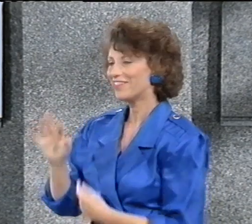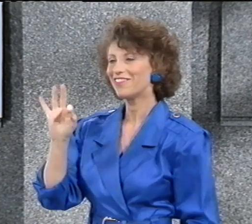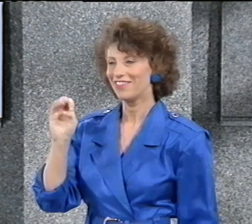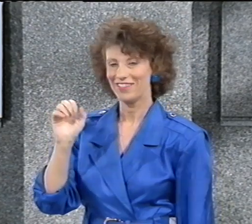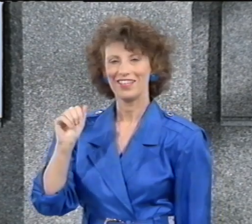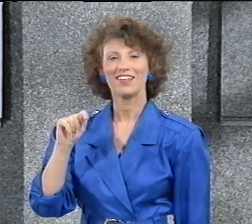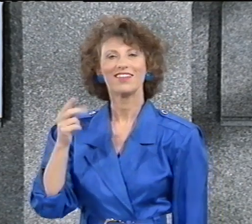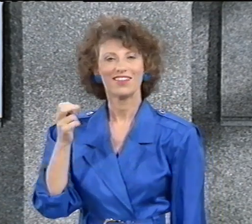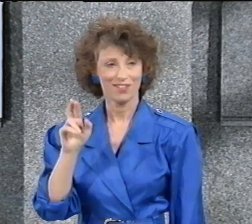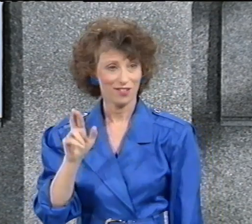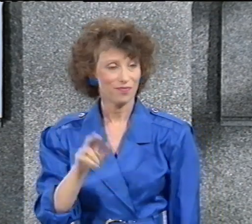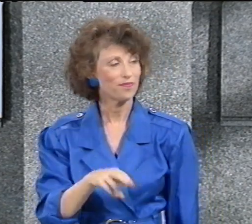Good.